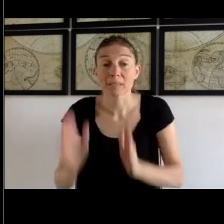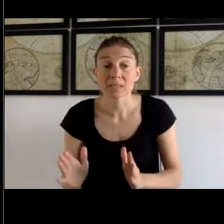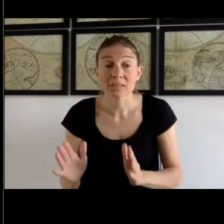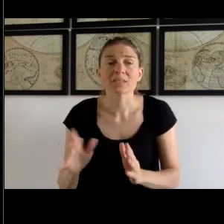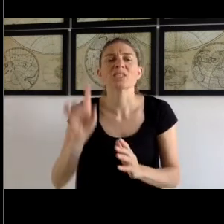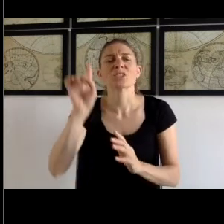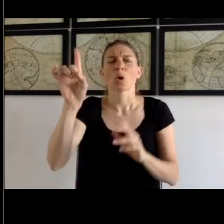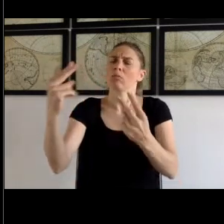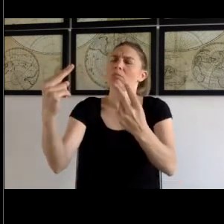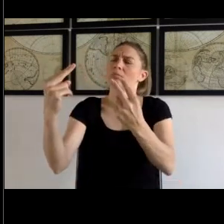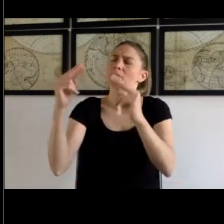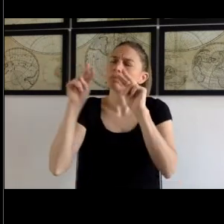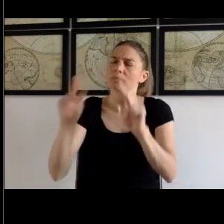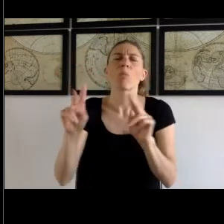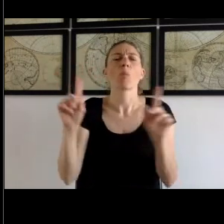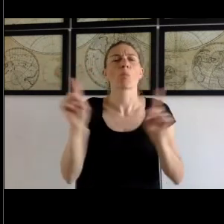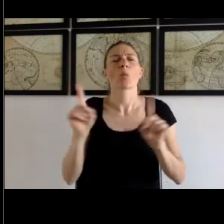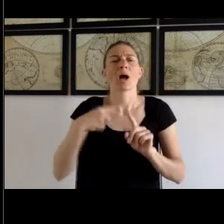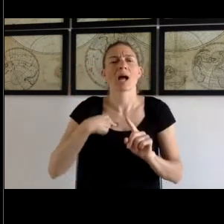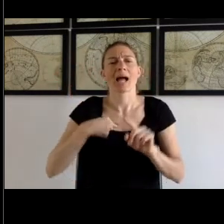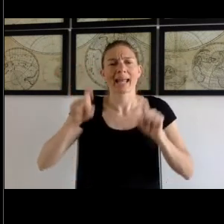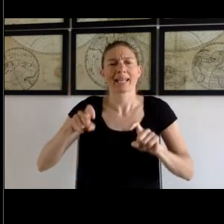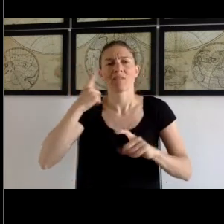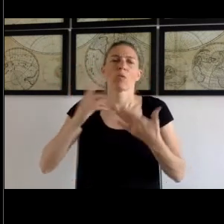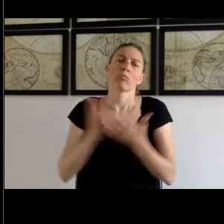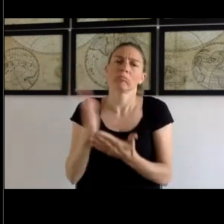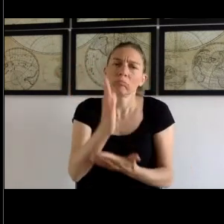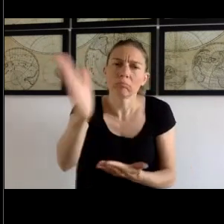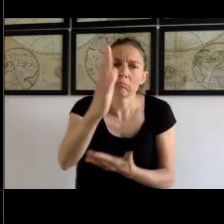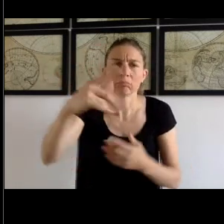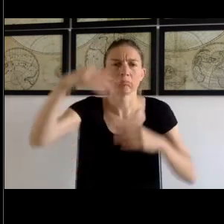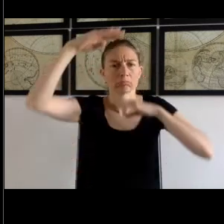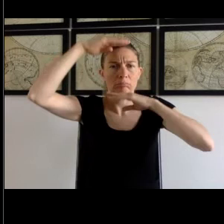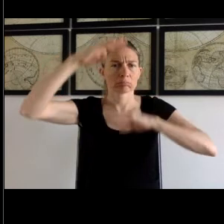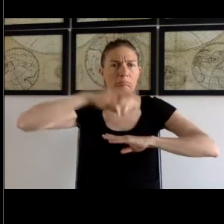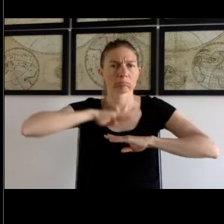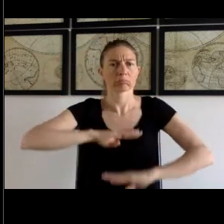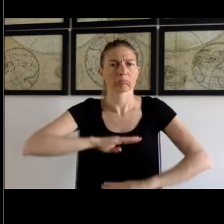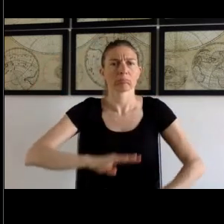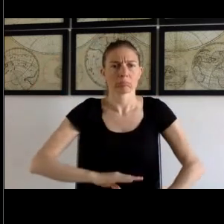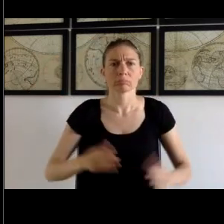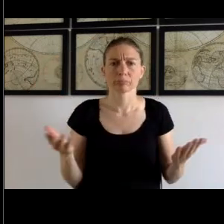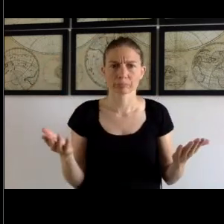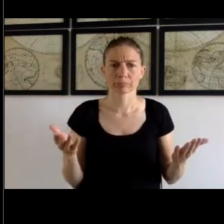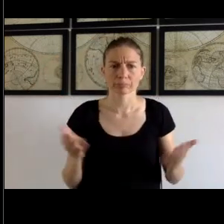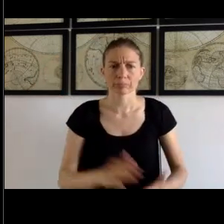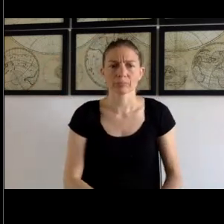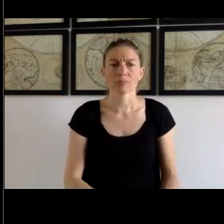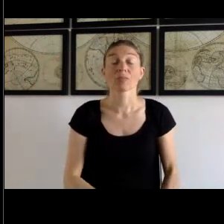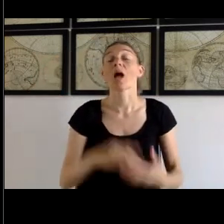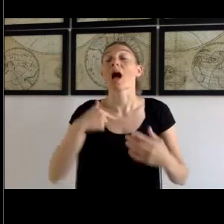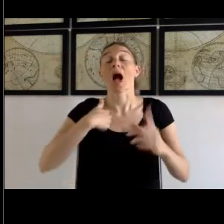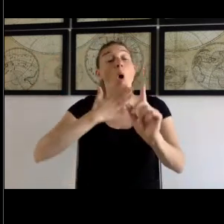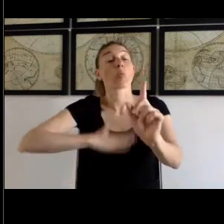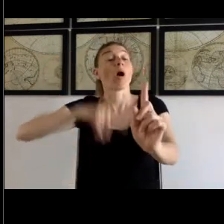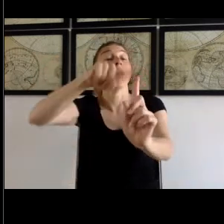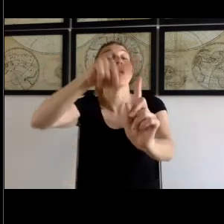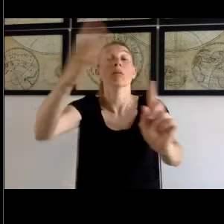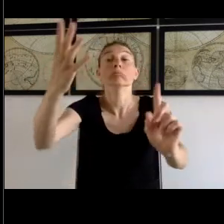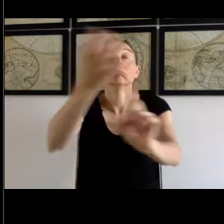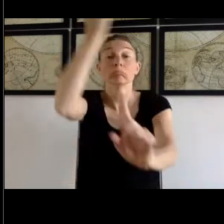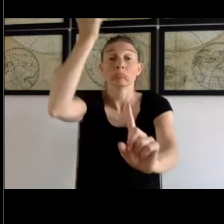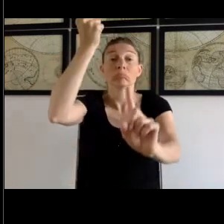is progressive, need to be monitoring frequently and understand is how I can achieve some result, what is the next